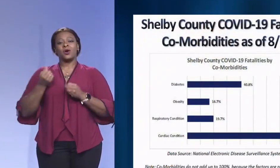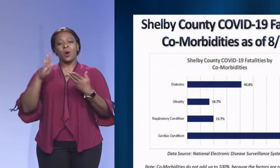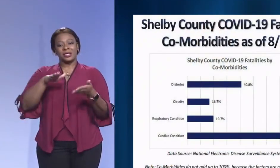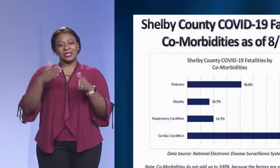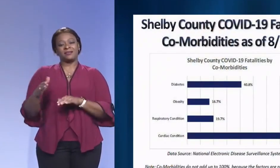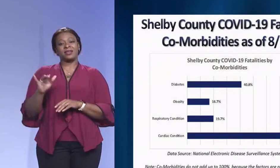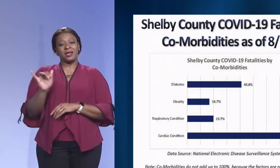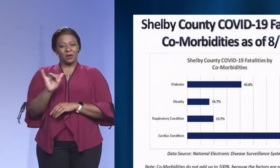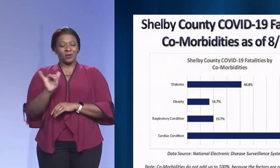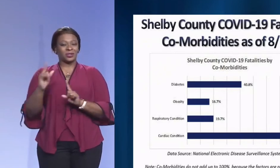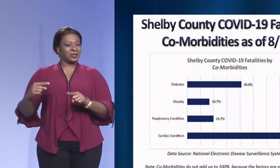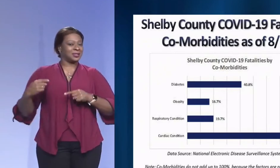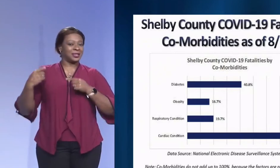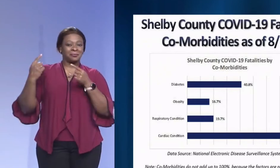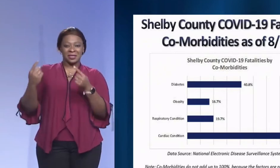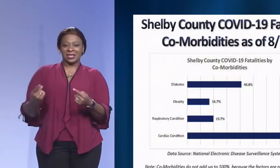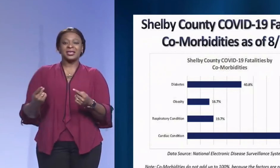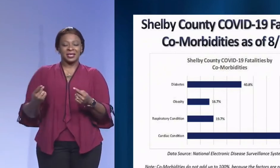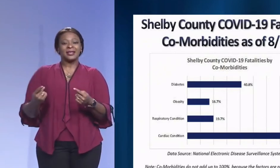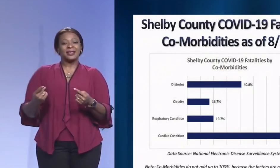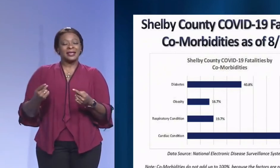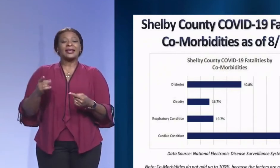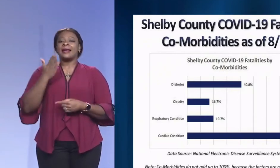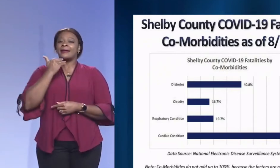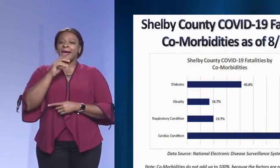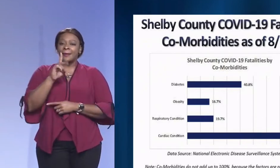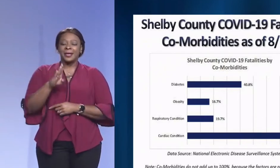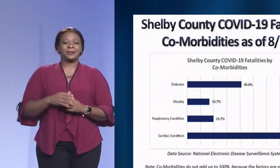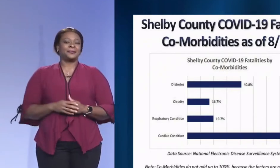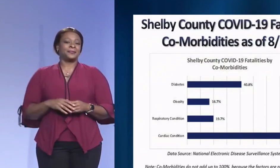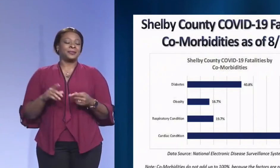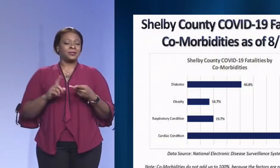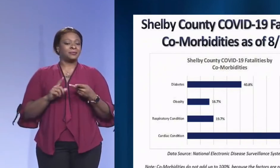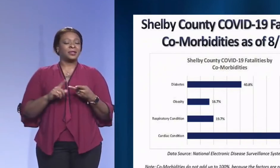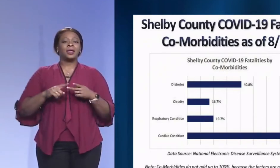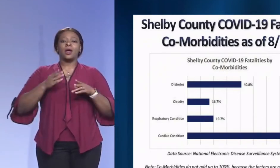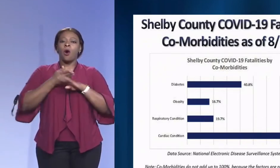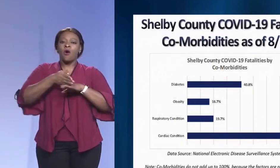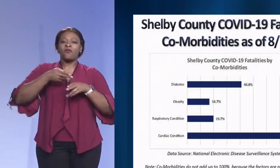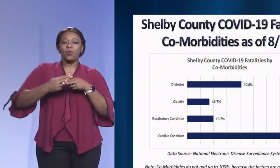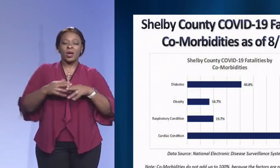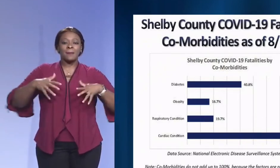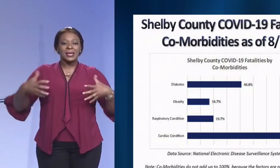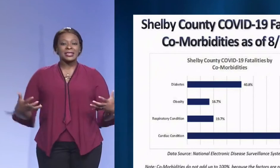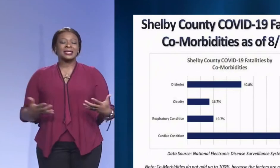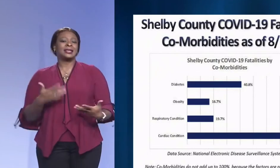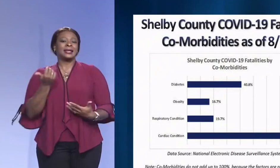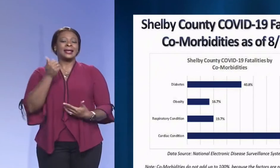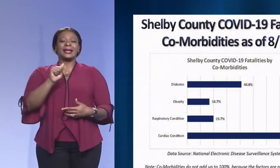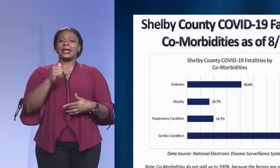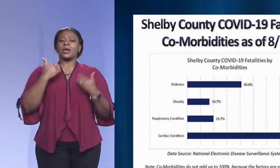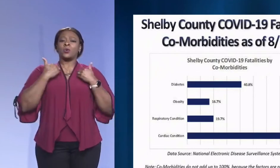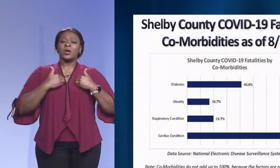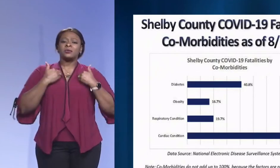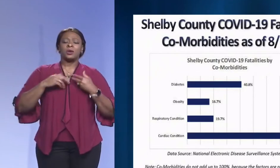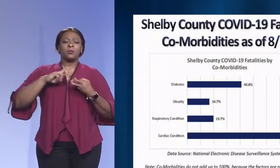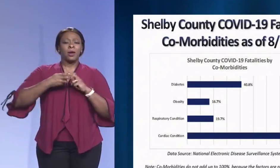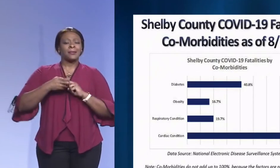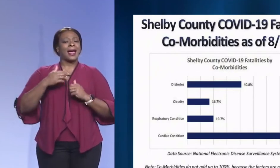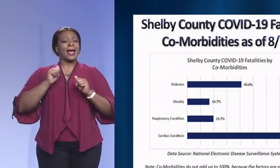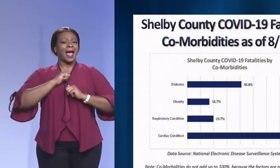we've observed all along. Certainly diabetes, having obesity, having any respiratory problems such as